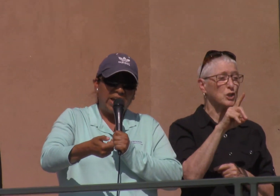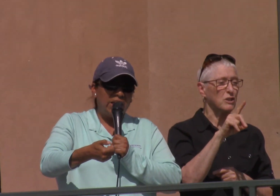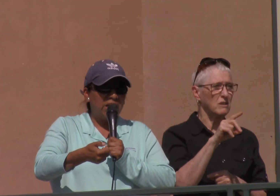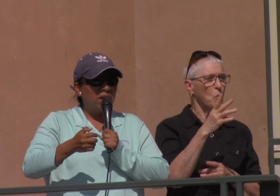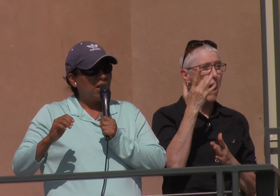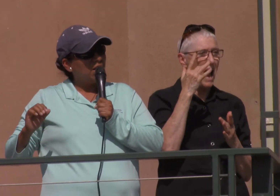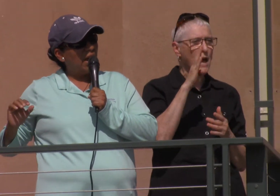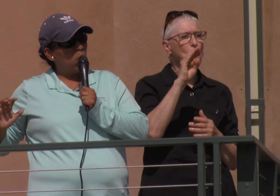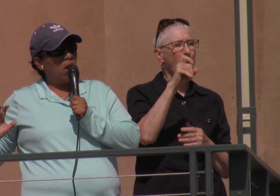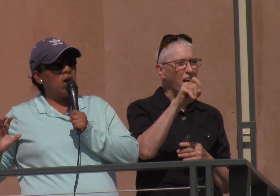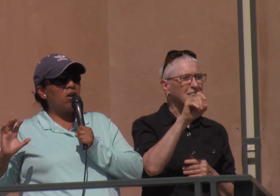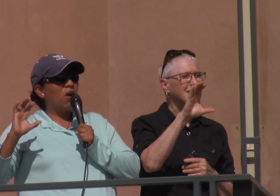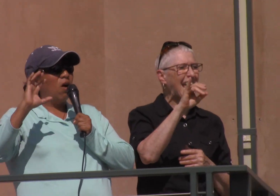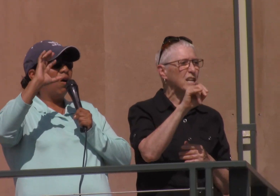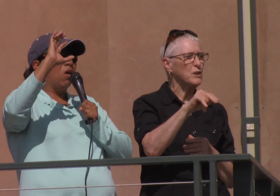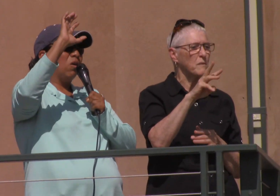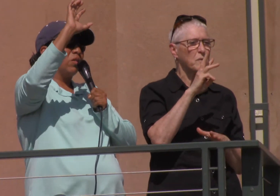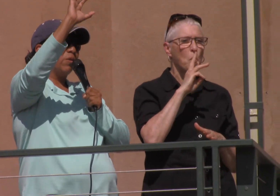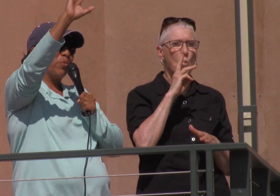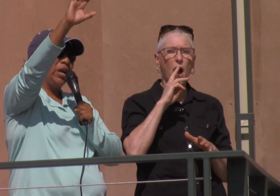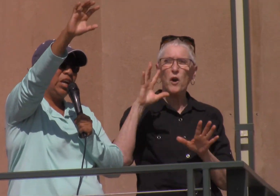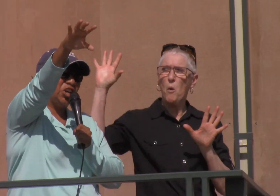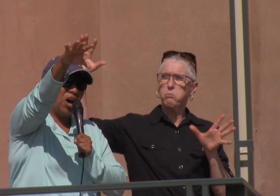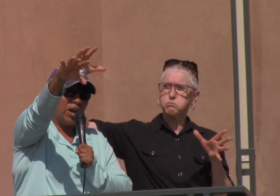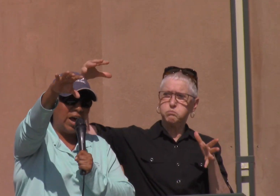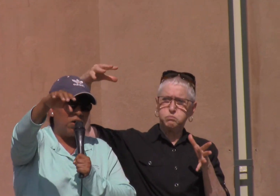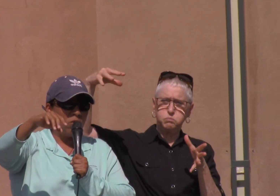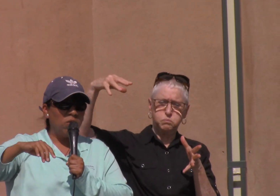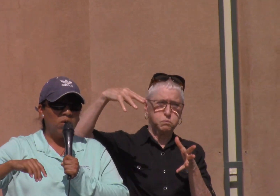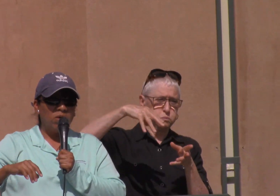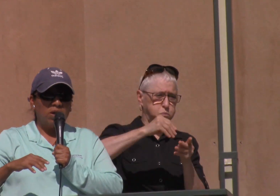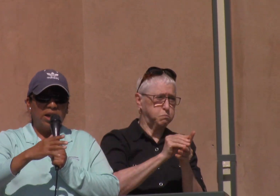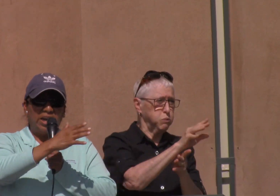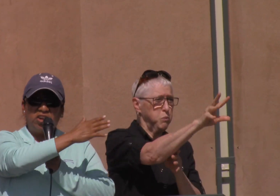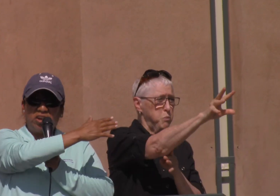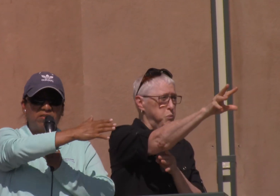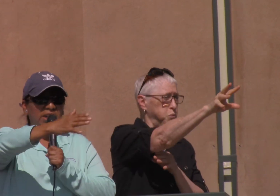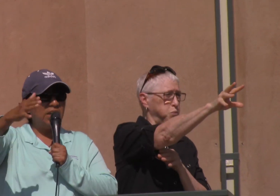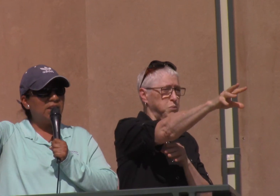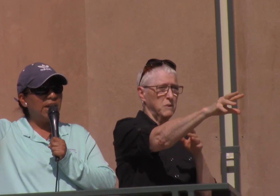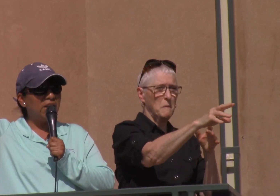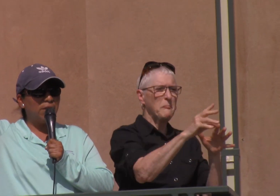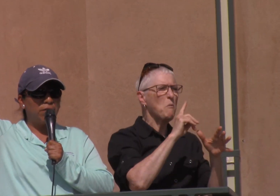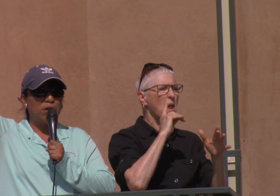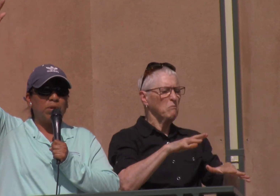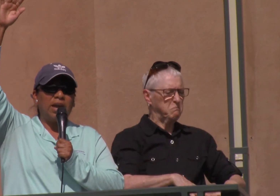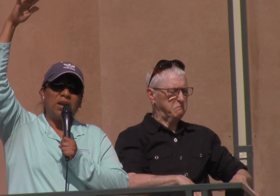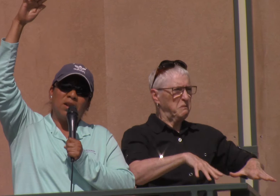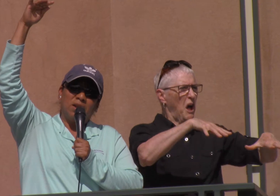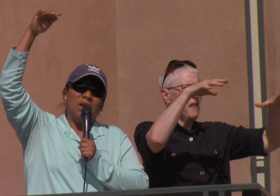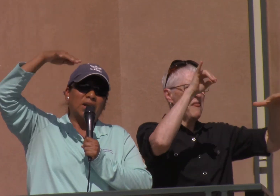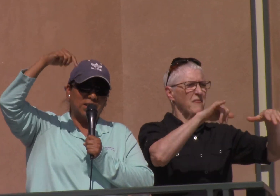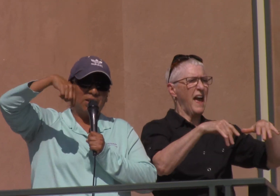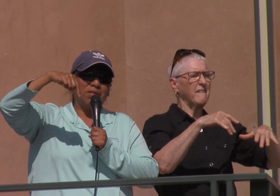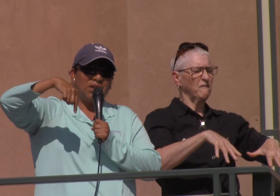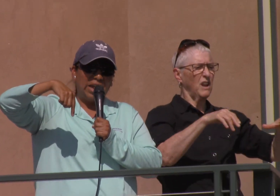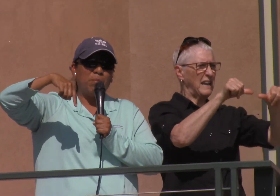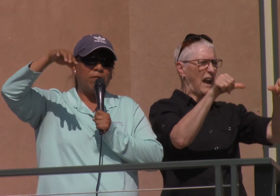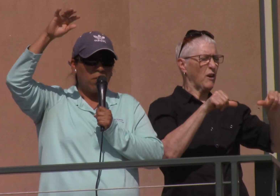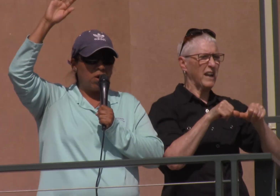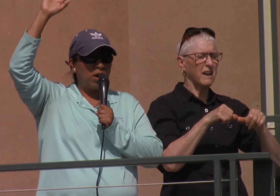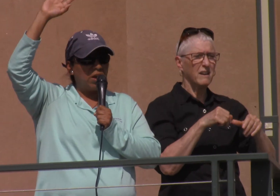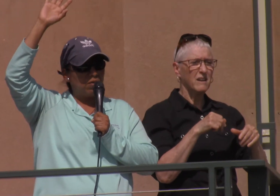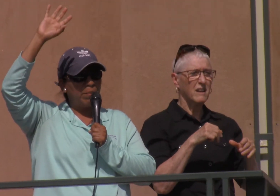Box Canyon. That water, all the debris shot out and just inundated the floodplain. The